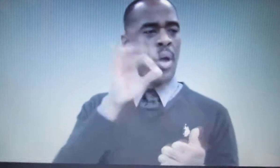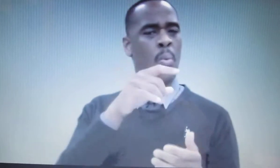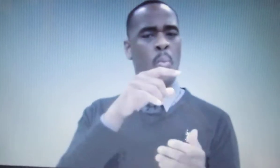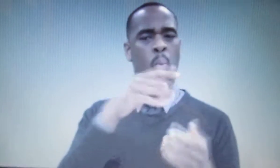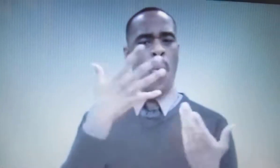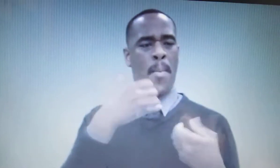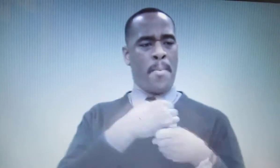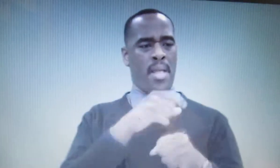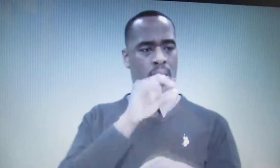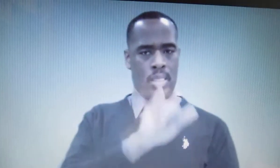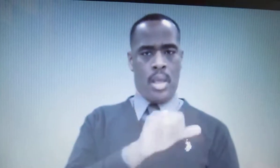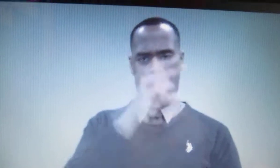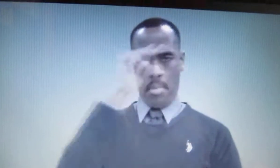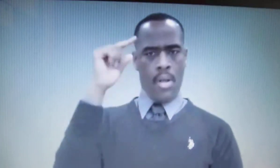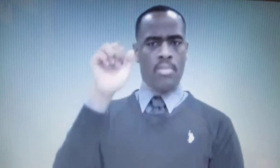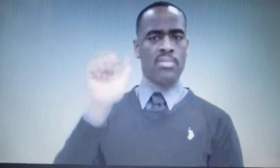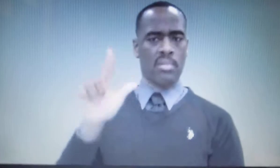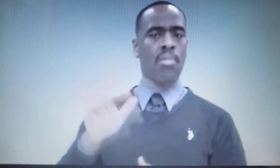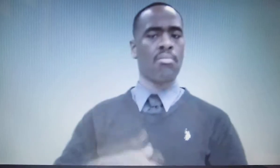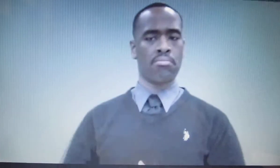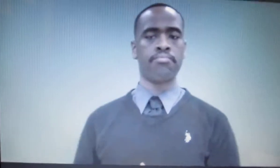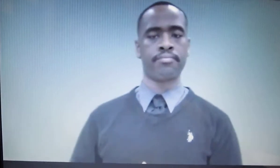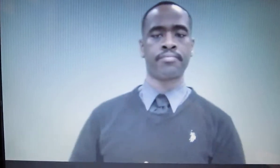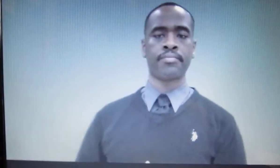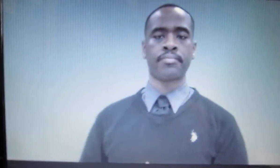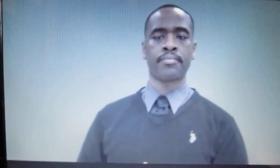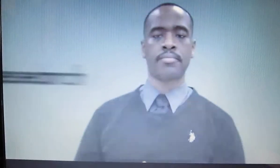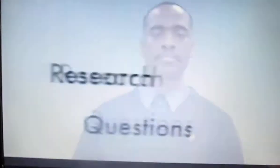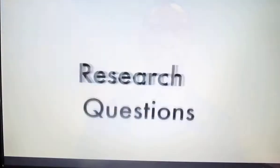we were going to start discussing black ASL.